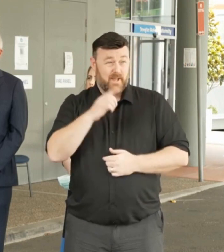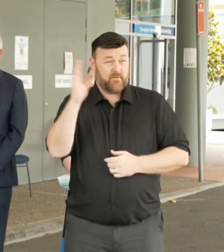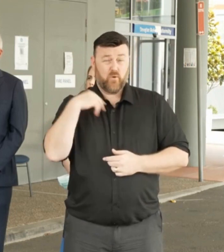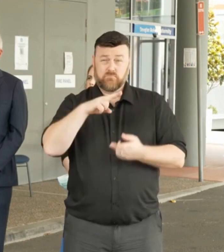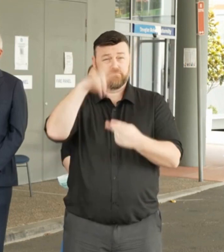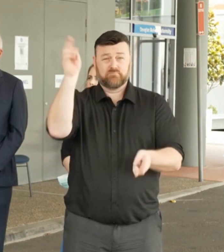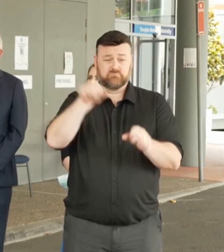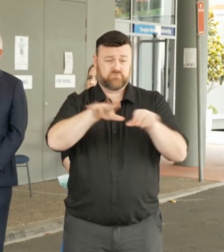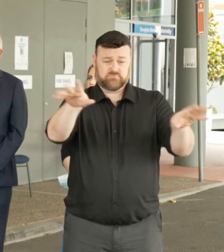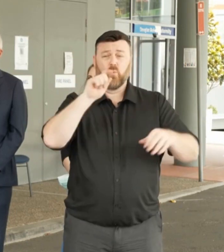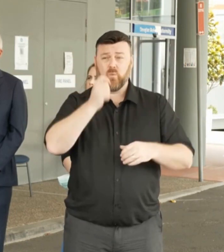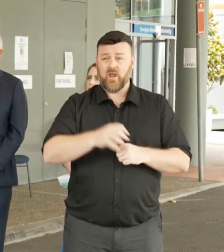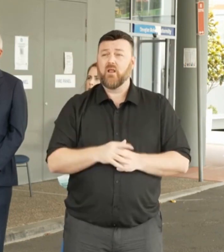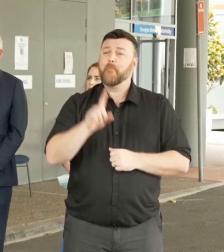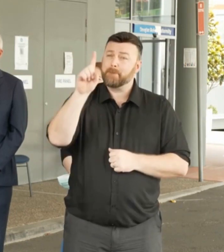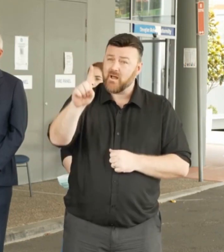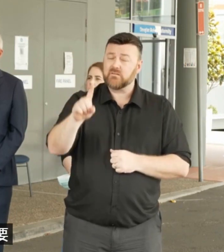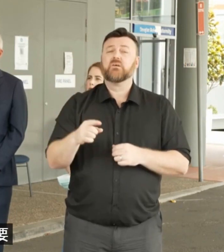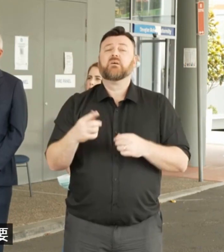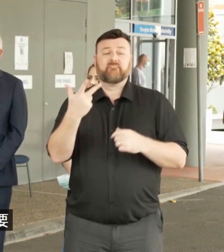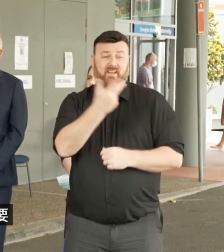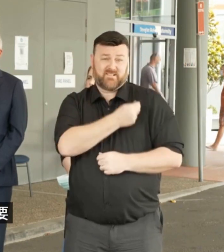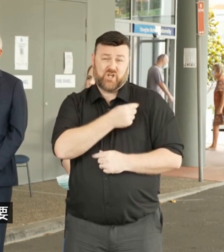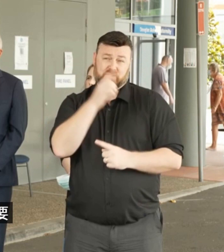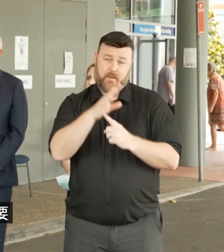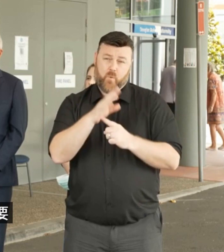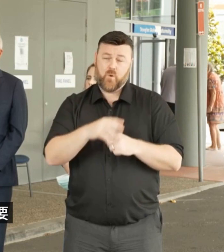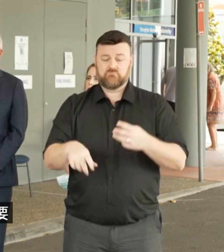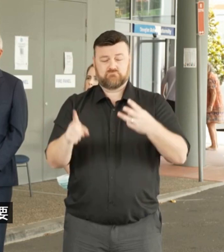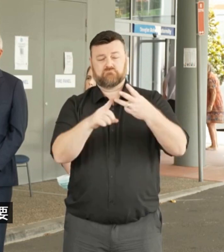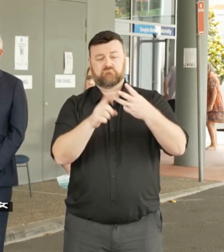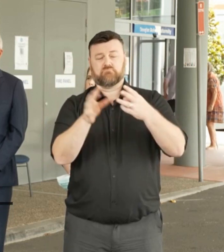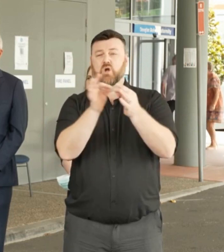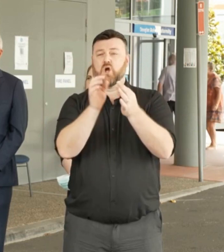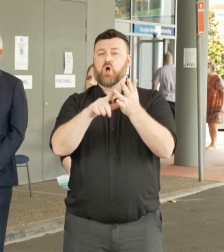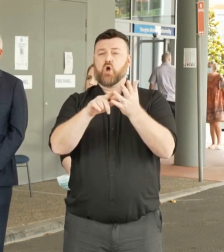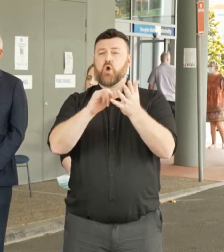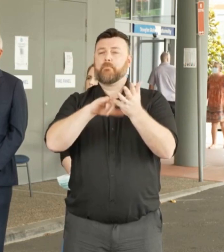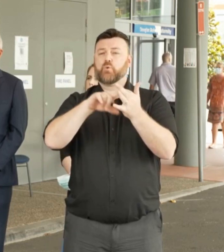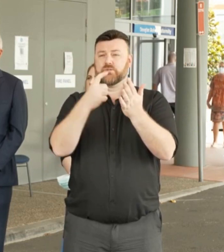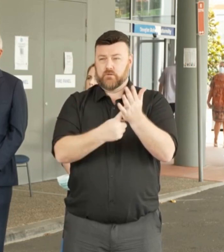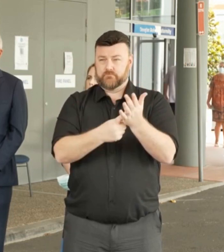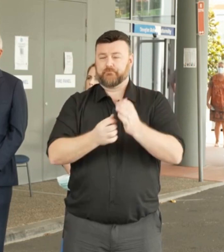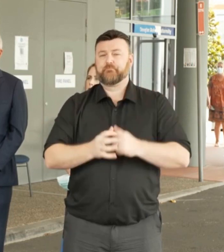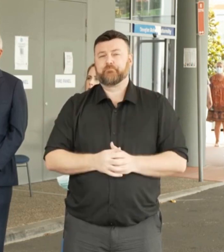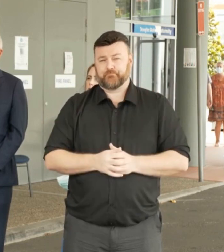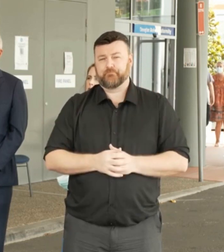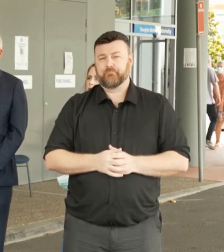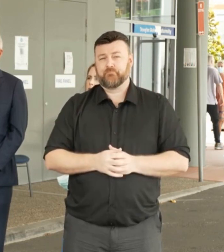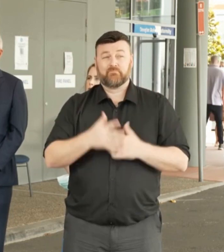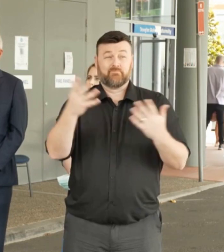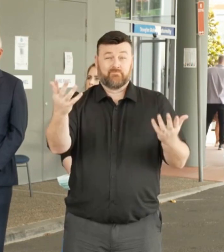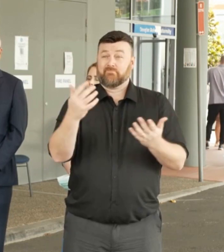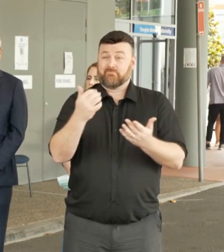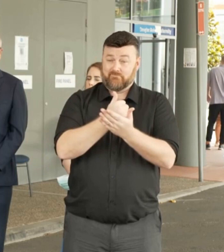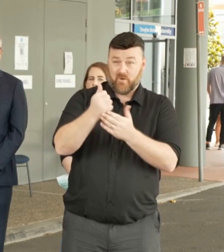been key. Booster shots are crucial to keep people safe. And as we move through the next phase, case numbers will increase. That is the